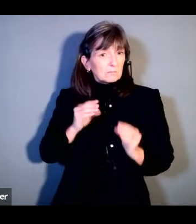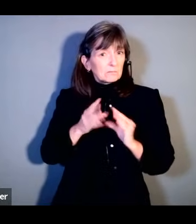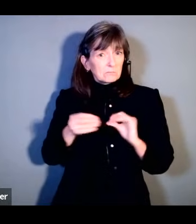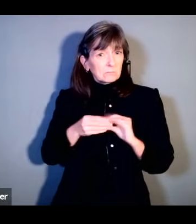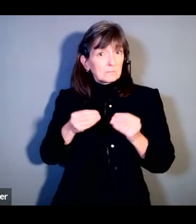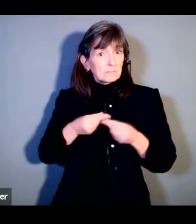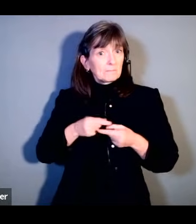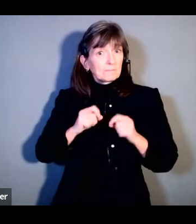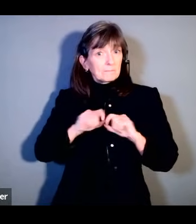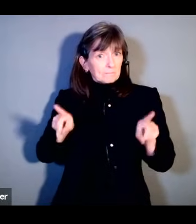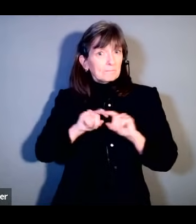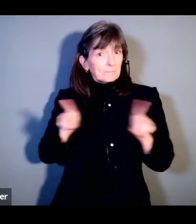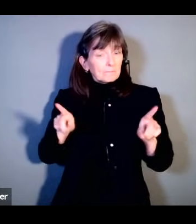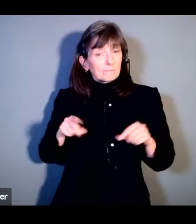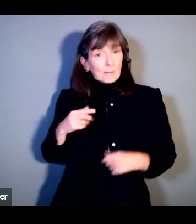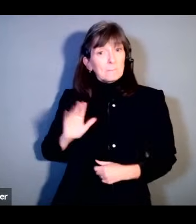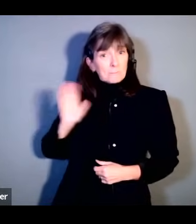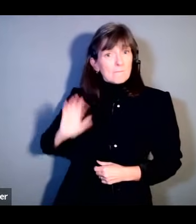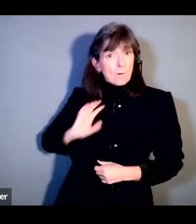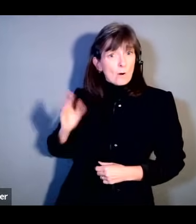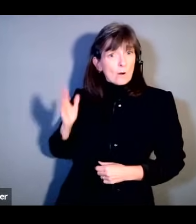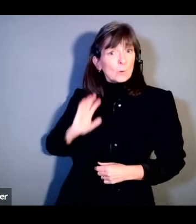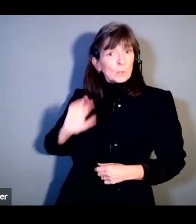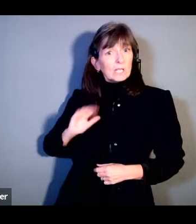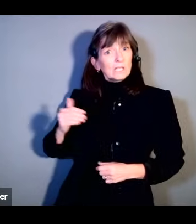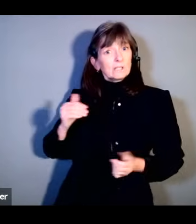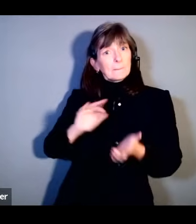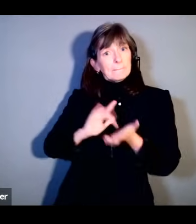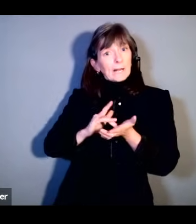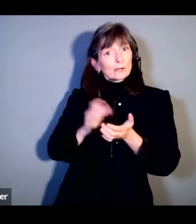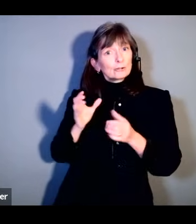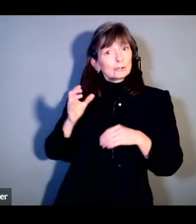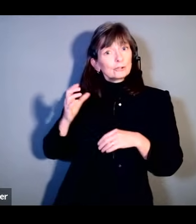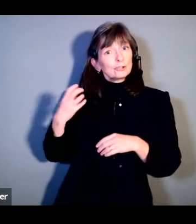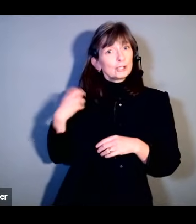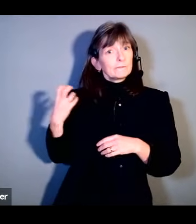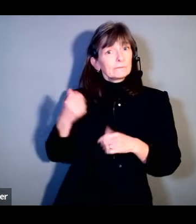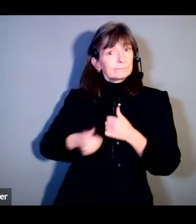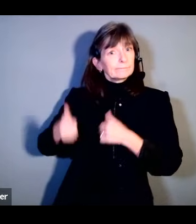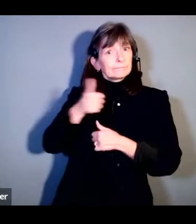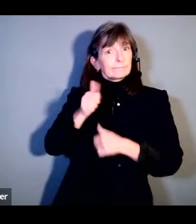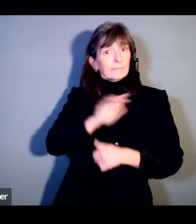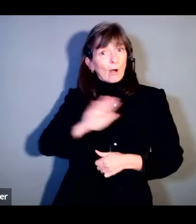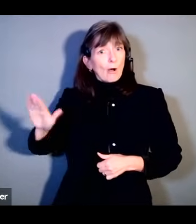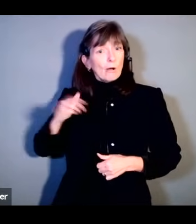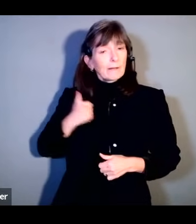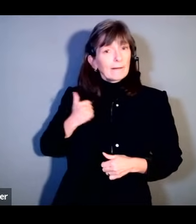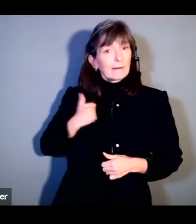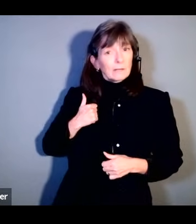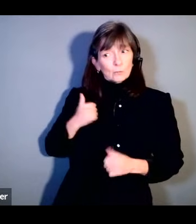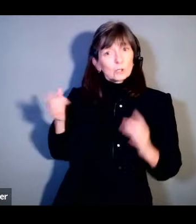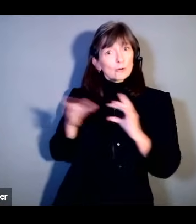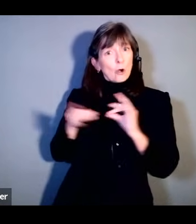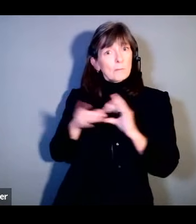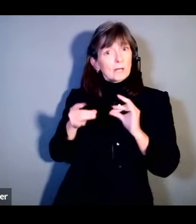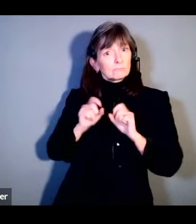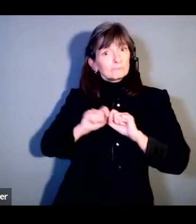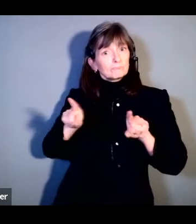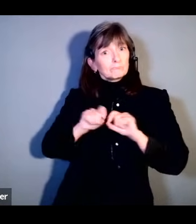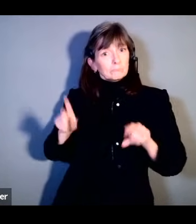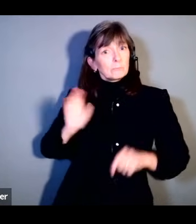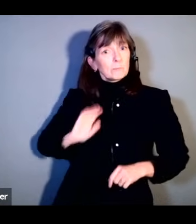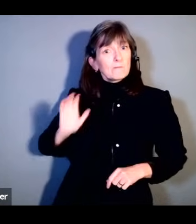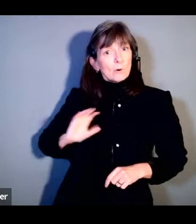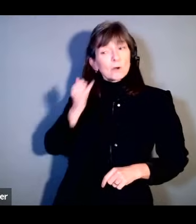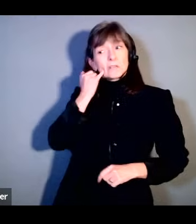before whenever there's been where we felt that we, needed to come out and say that we